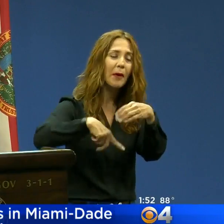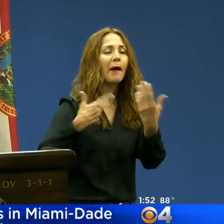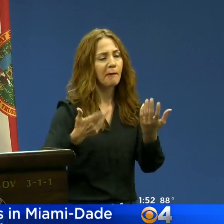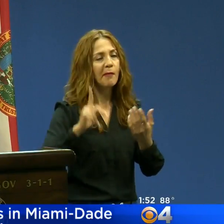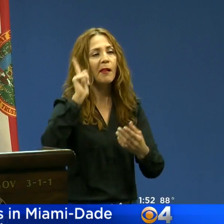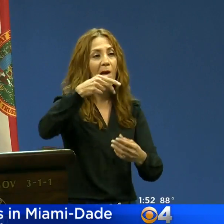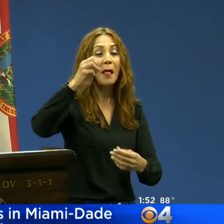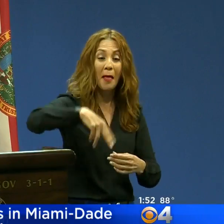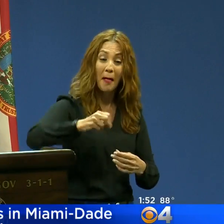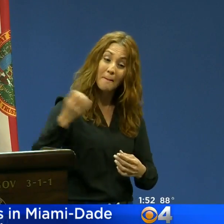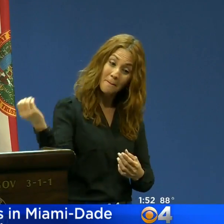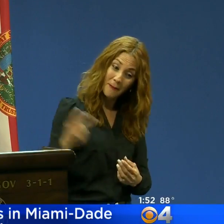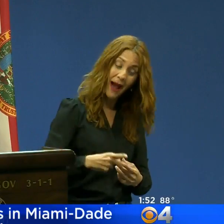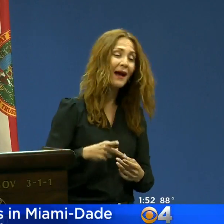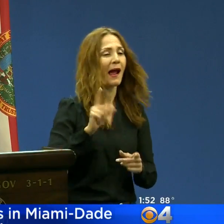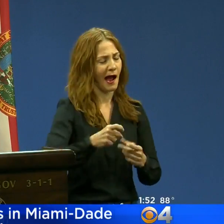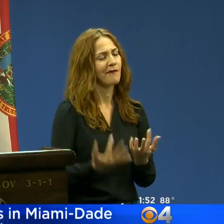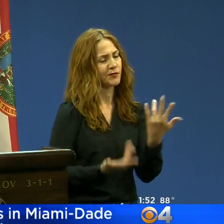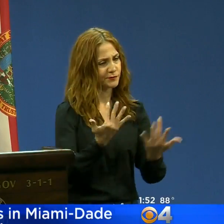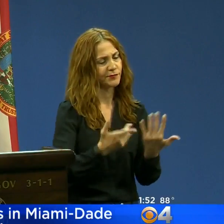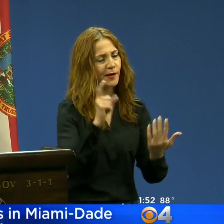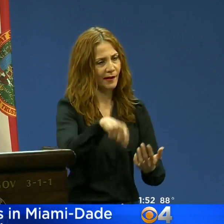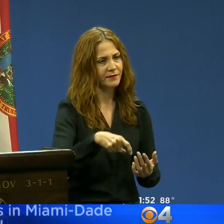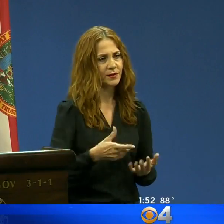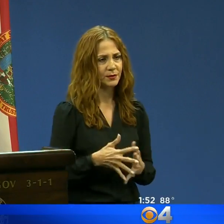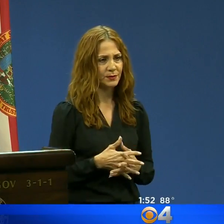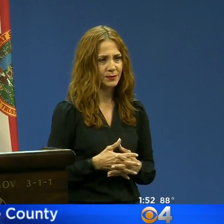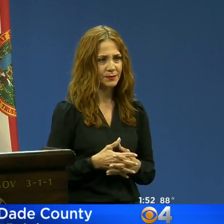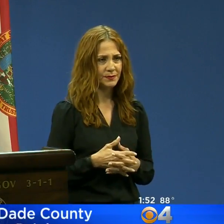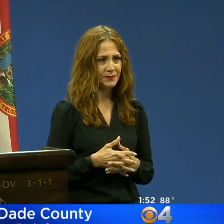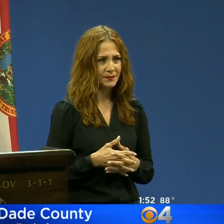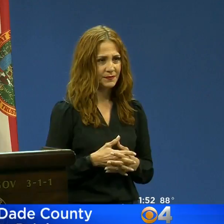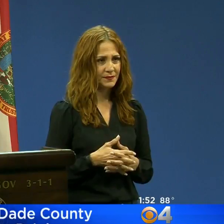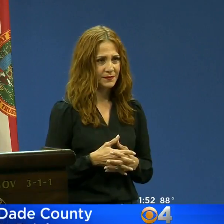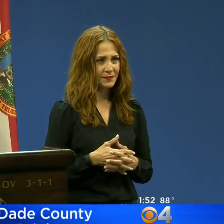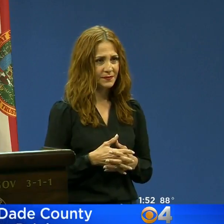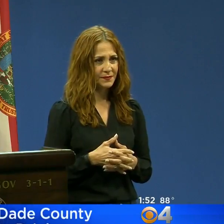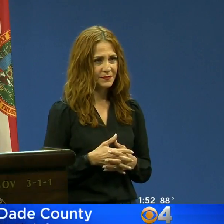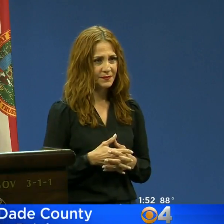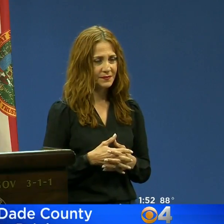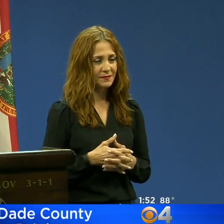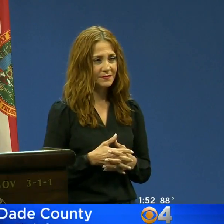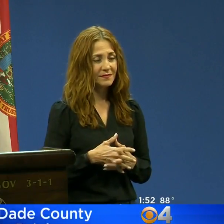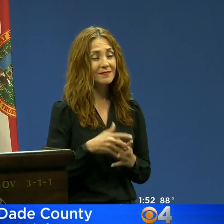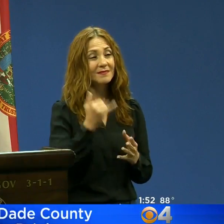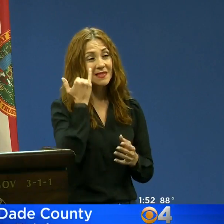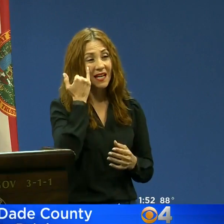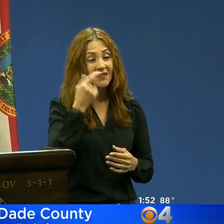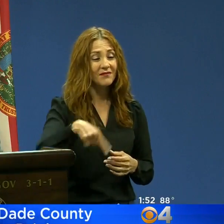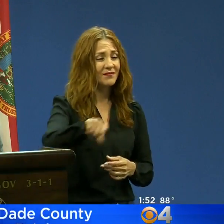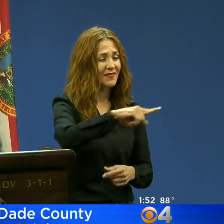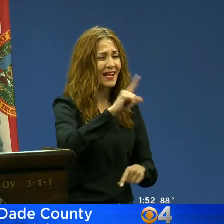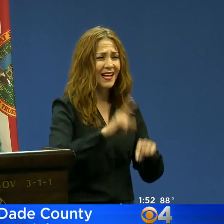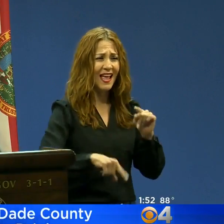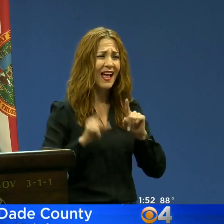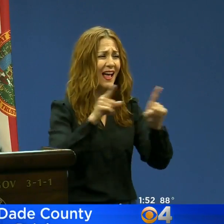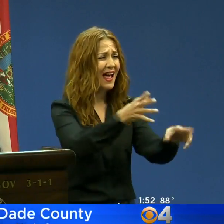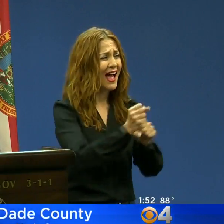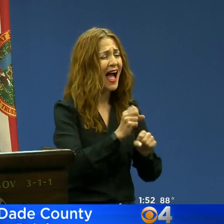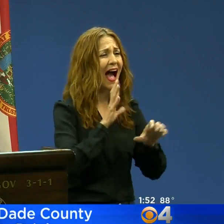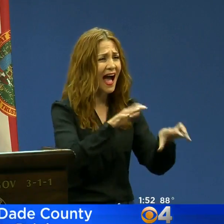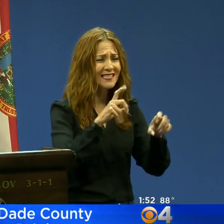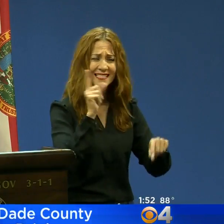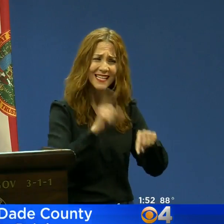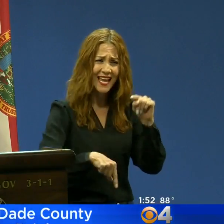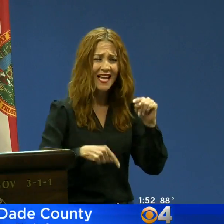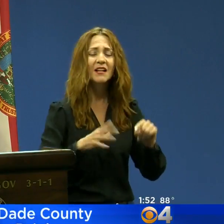County. We are requesting ice for those who can't help themselves, and we will coordinate distribution throughout Miami-Dade, and we will identify